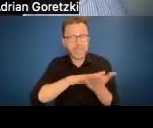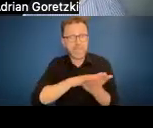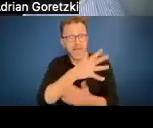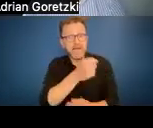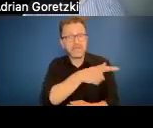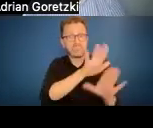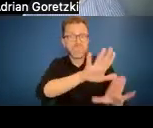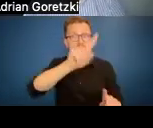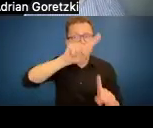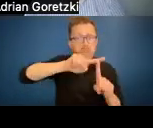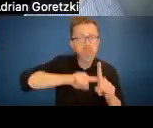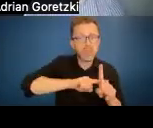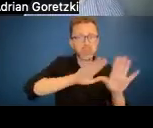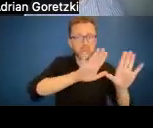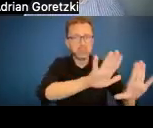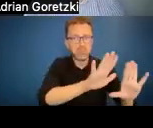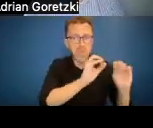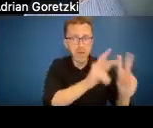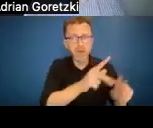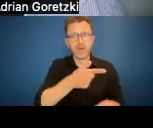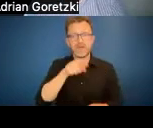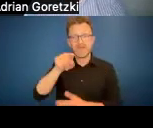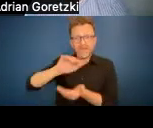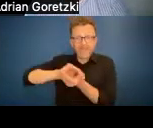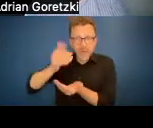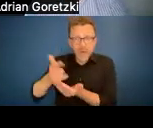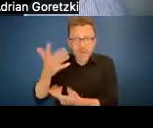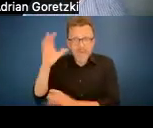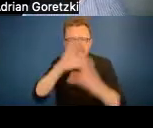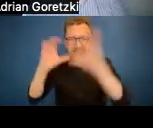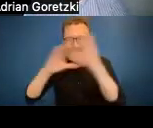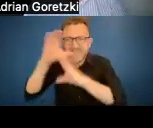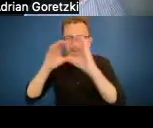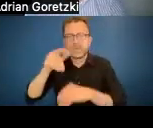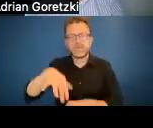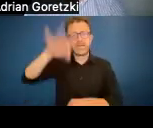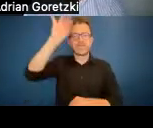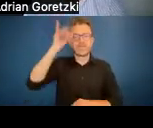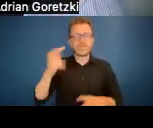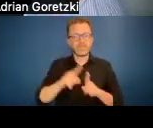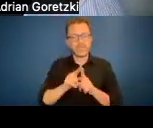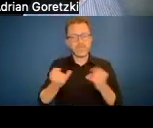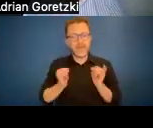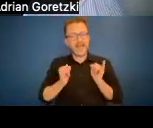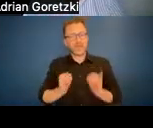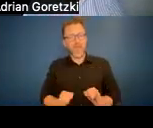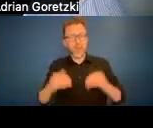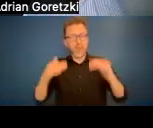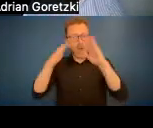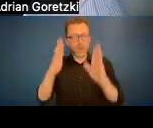very important when it comes to this disease, and they need to be, those patients need to have those dressings changed a couple times a day. So they